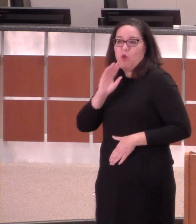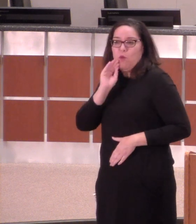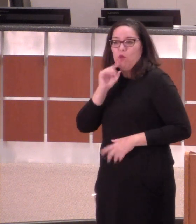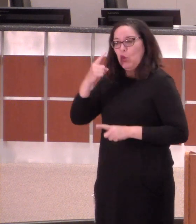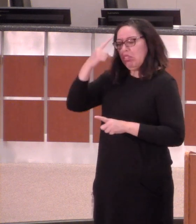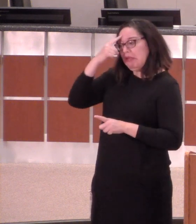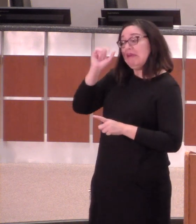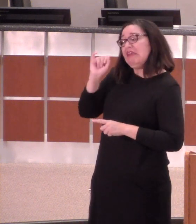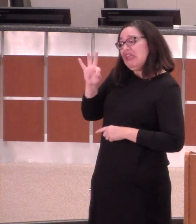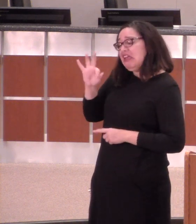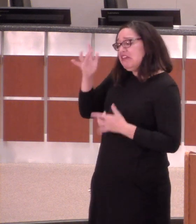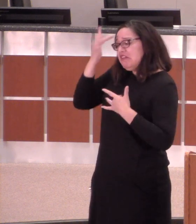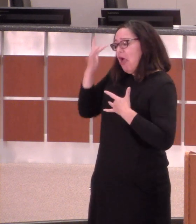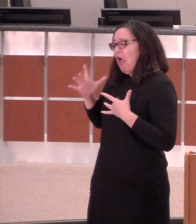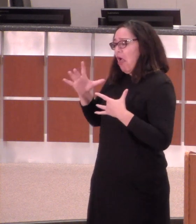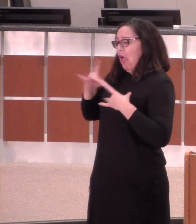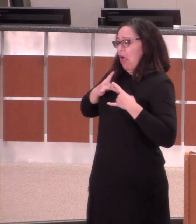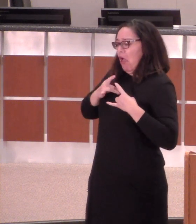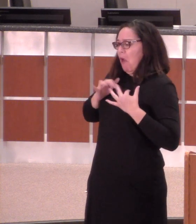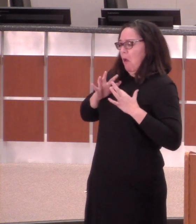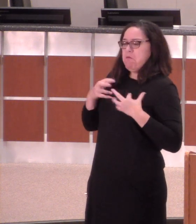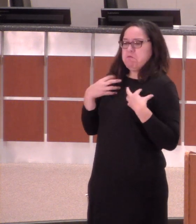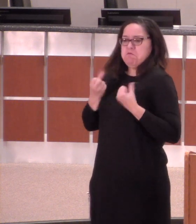you don't want to be the person in intensive care.